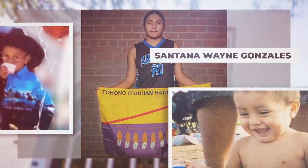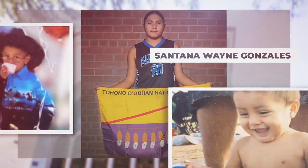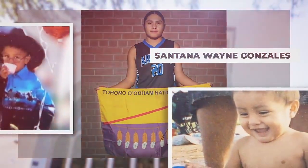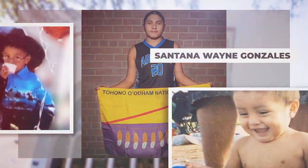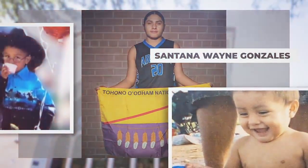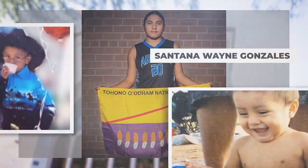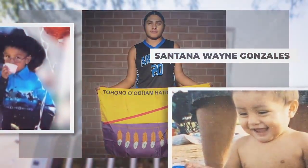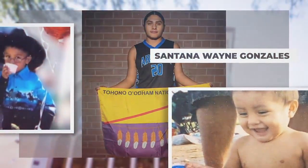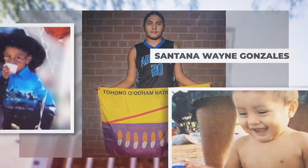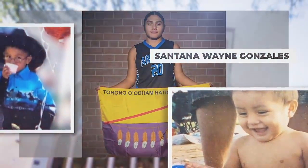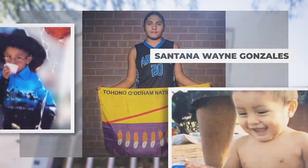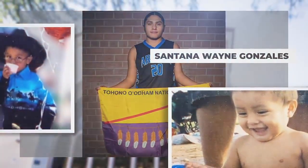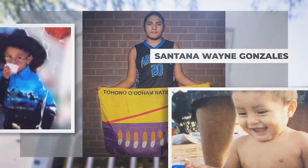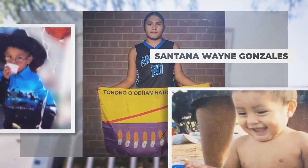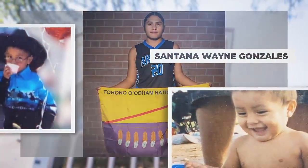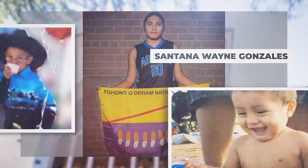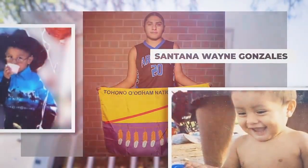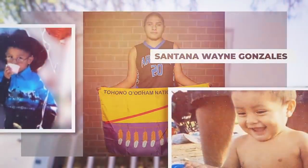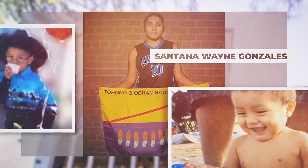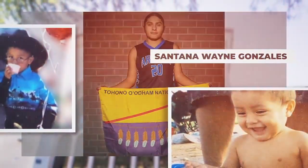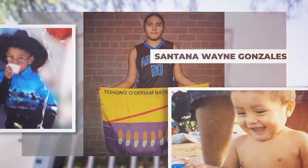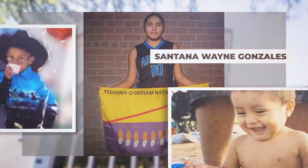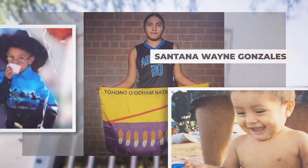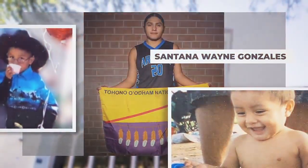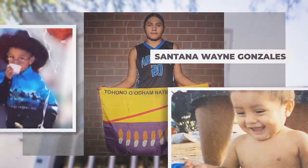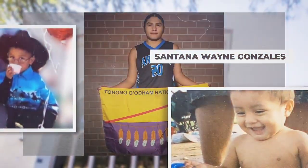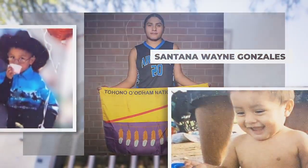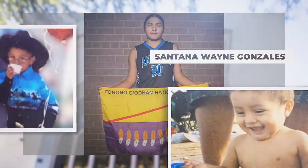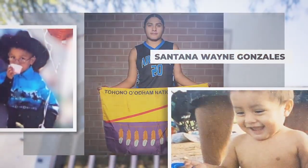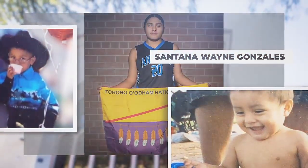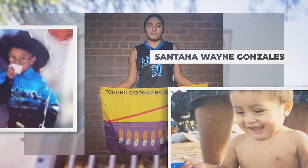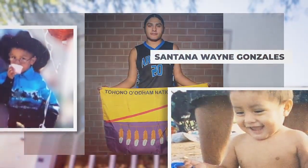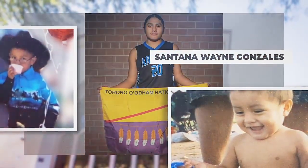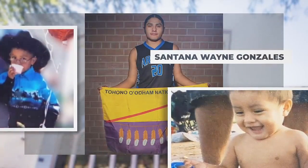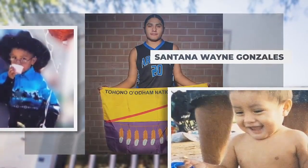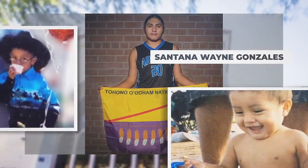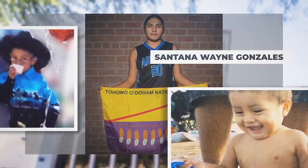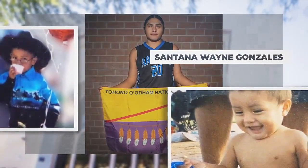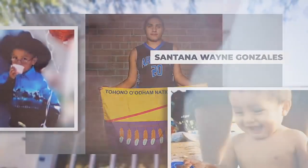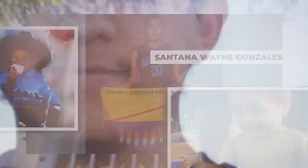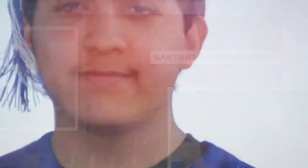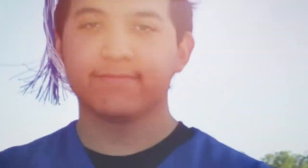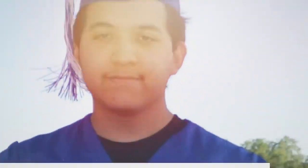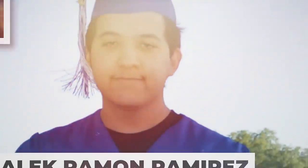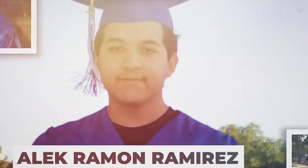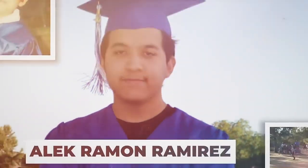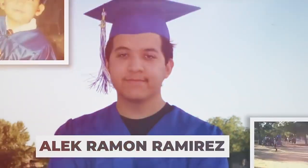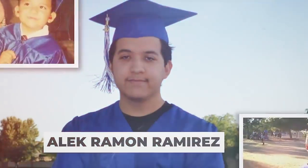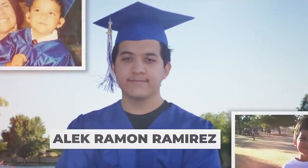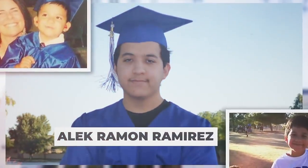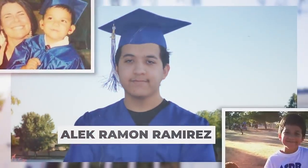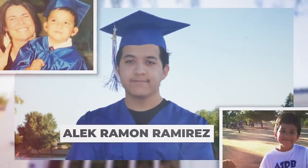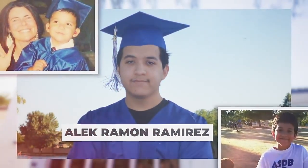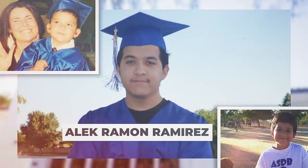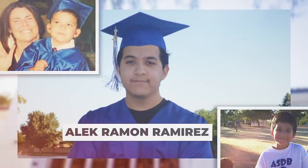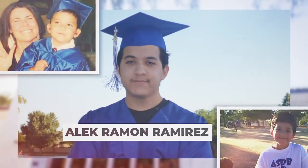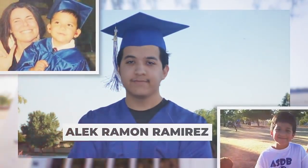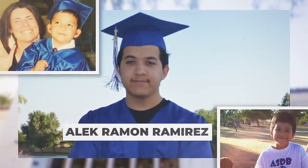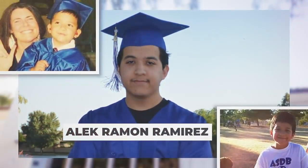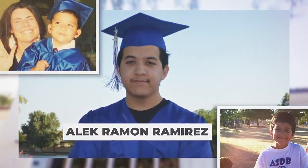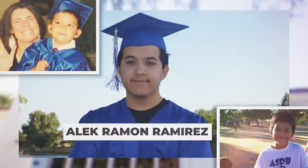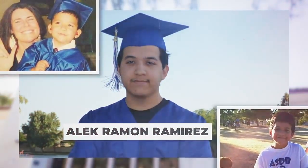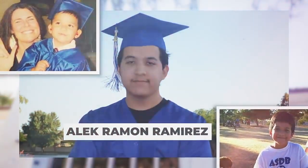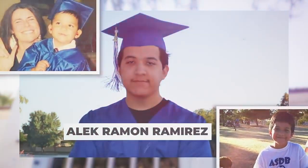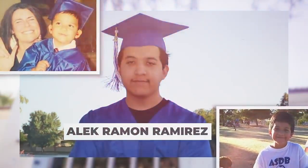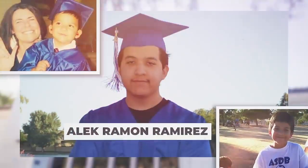Santana Wayne Gonzalez in his basketball jersey holding the Tohono O'odham Nation flag and 2 baby pictures. Next we see Alec